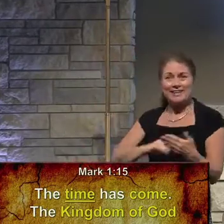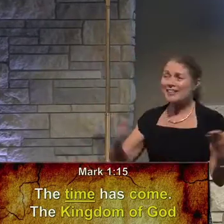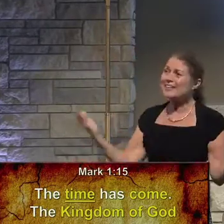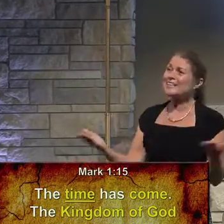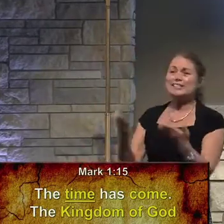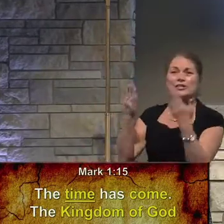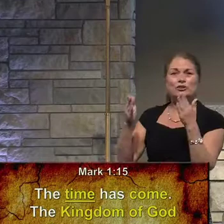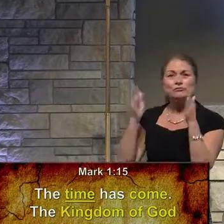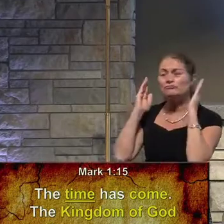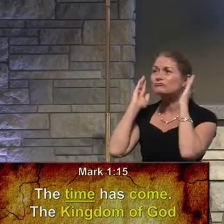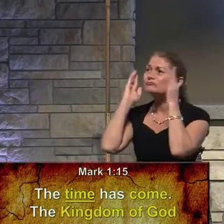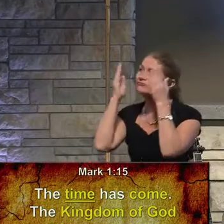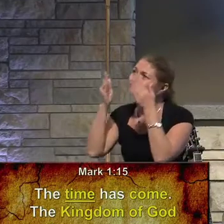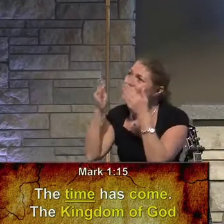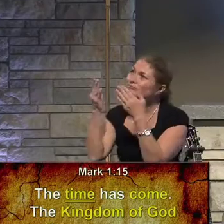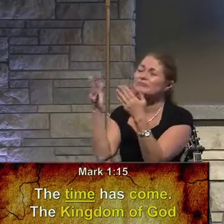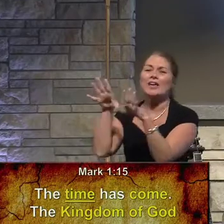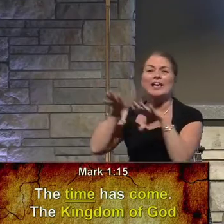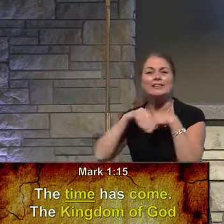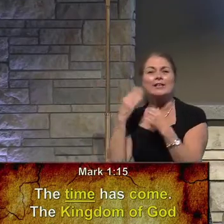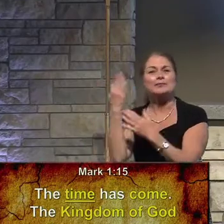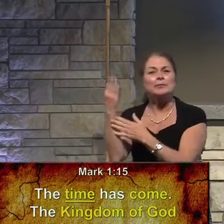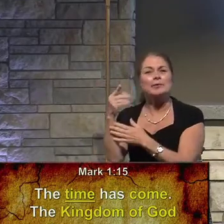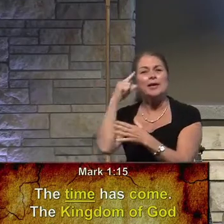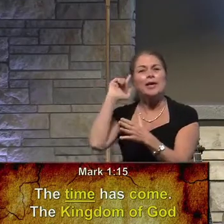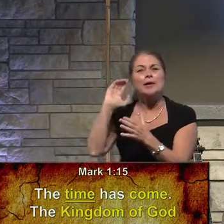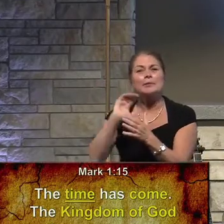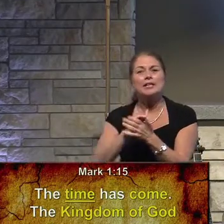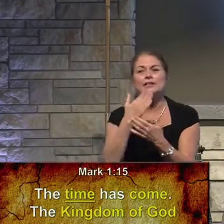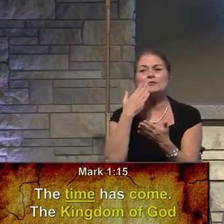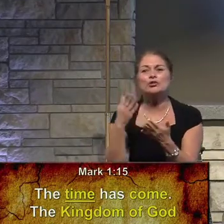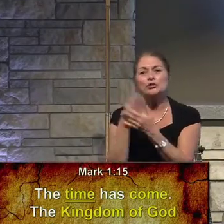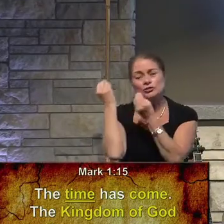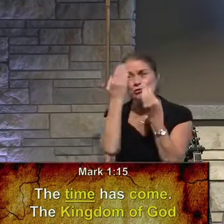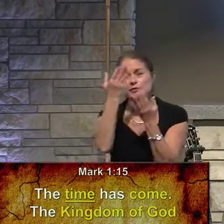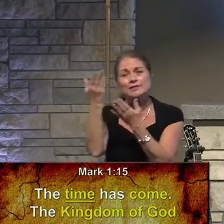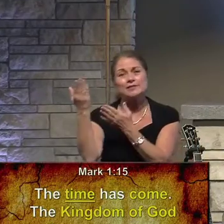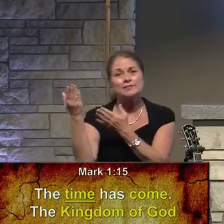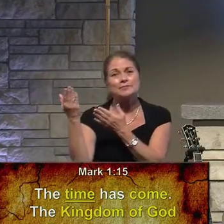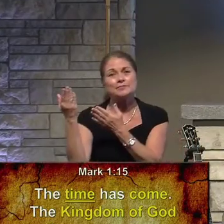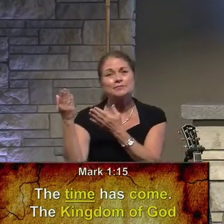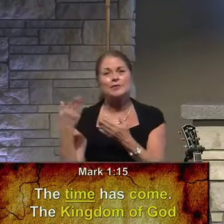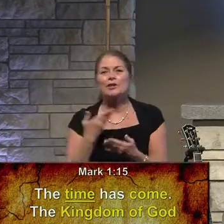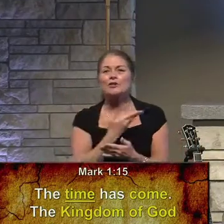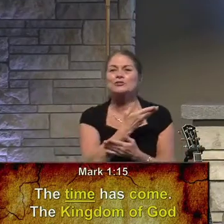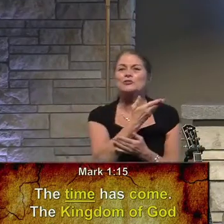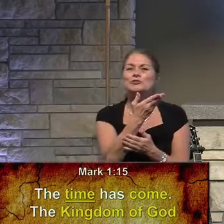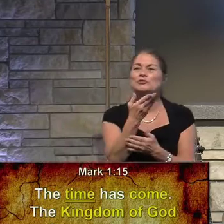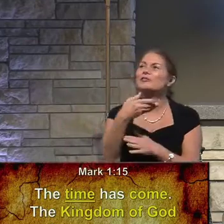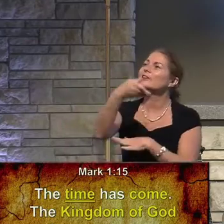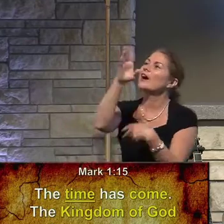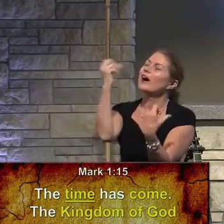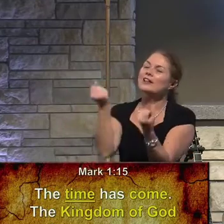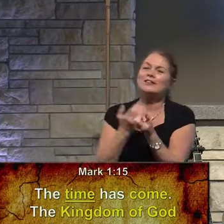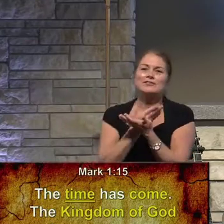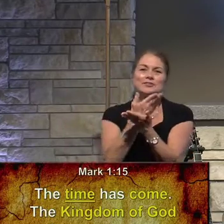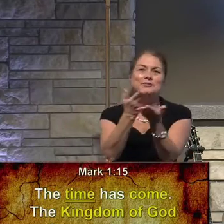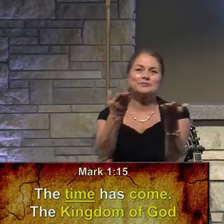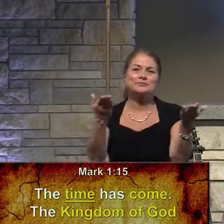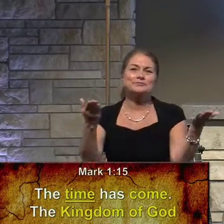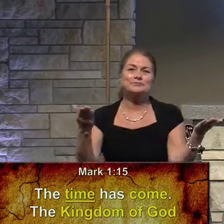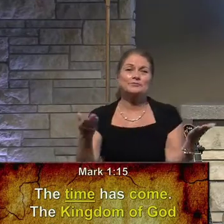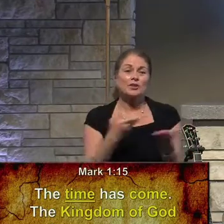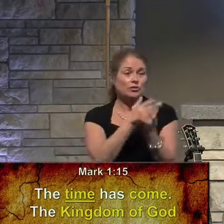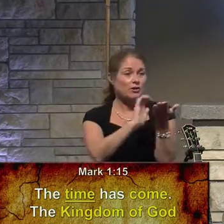and embrace him and believe the good news. You are loved. You